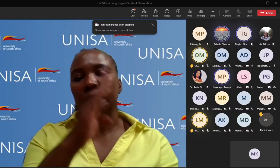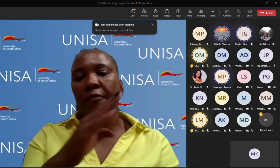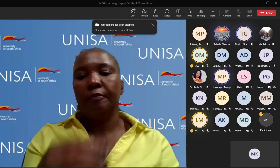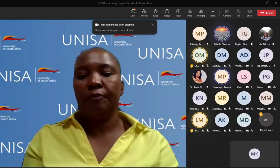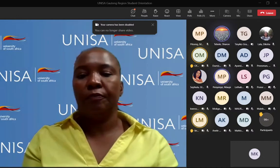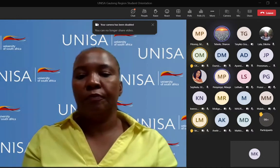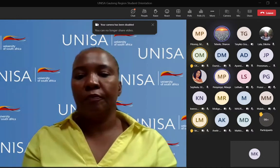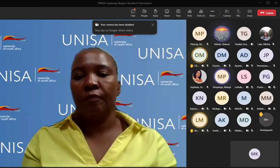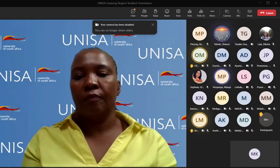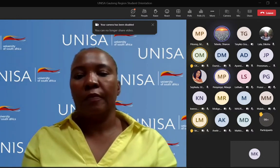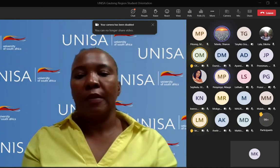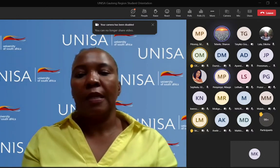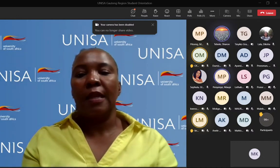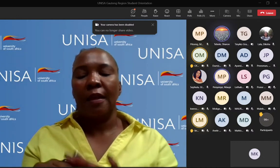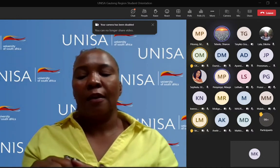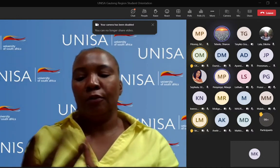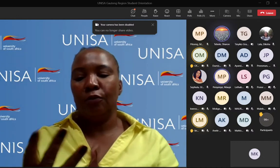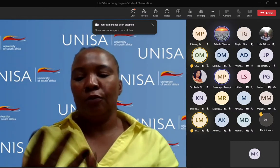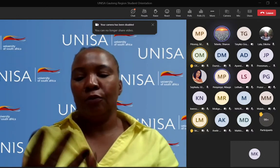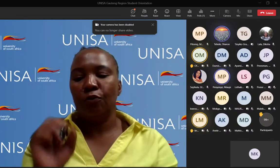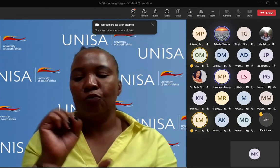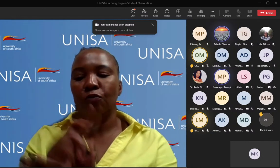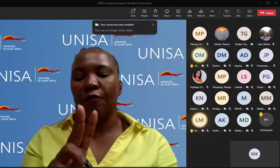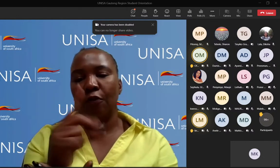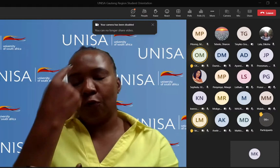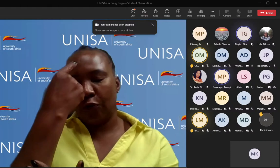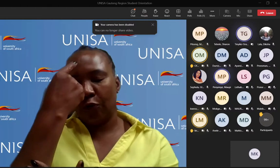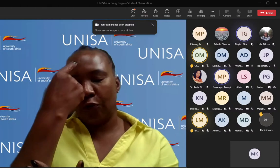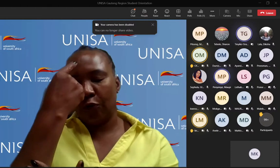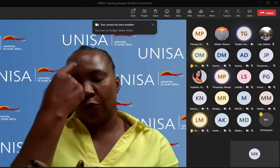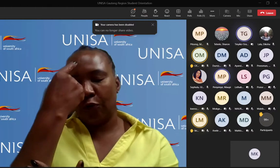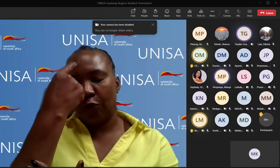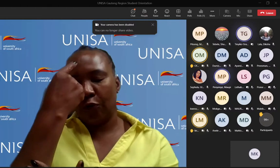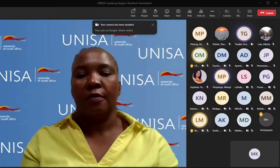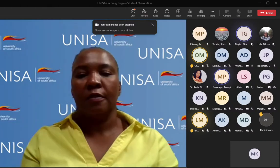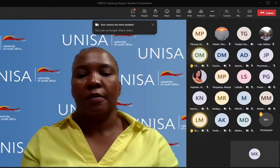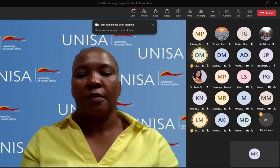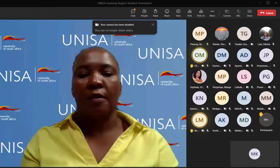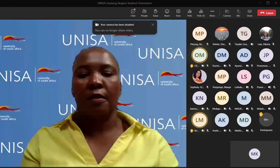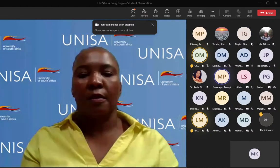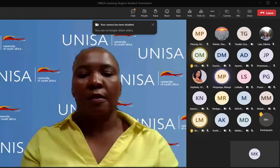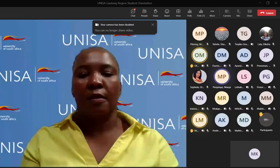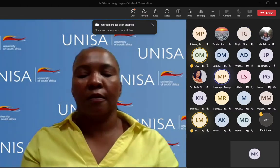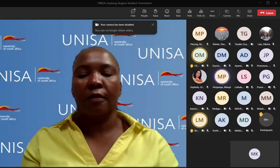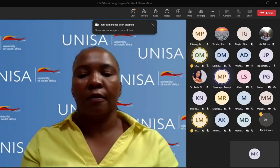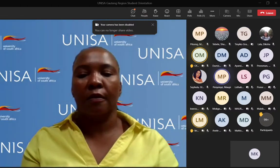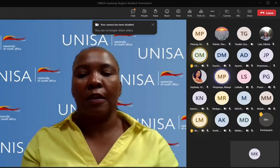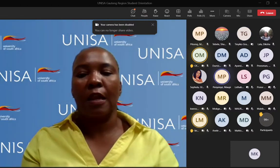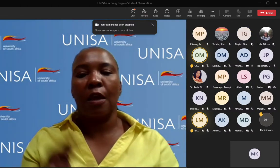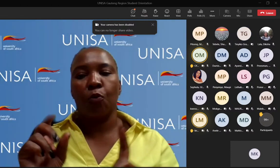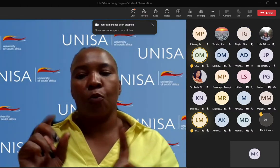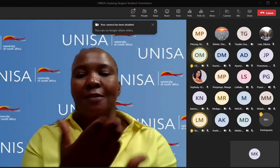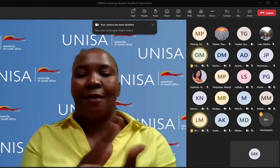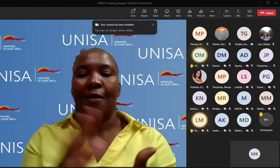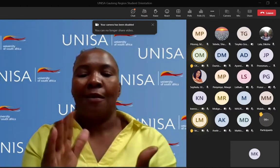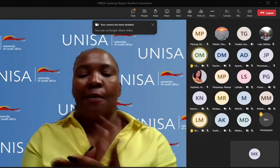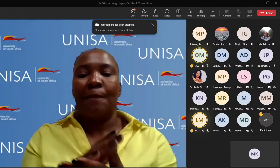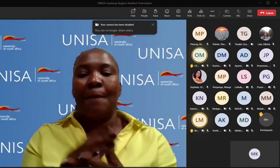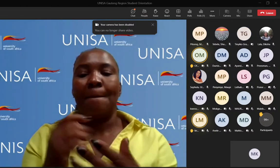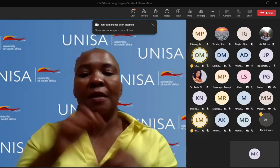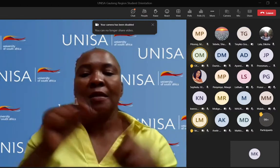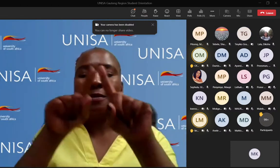12 o'clock on the dot yes it is good afternoon can I just quickly share my screen